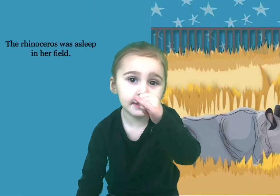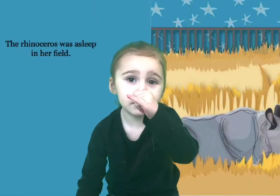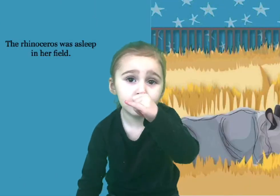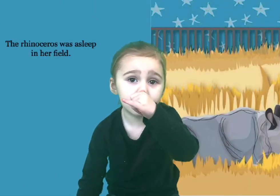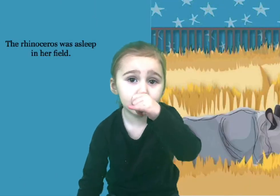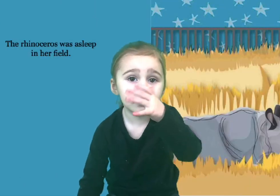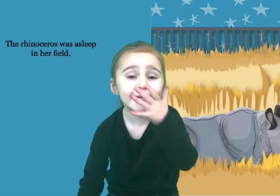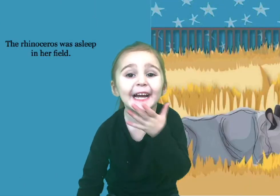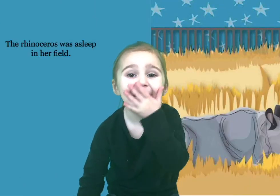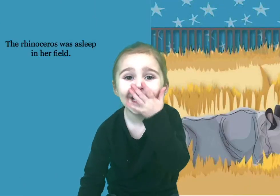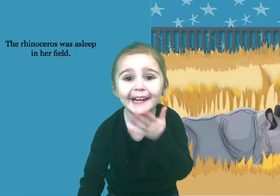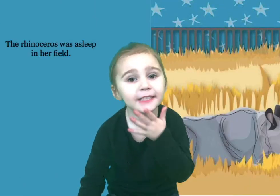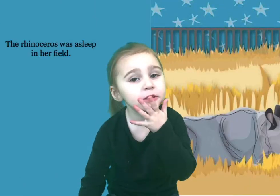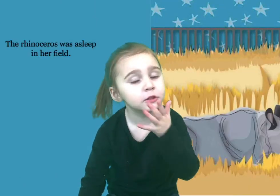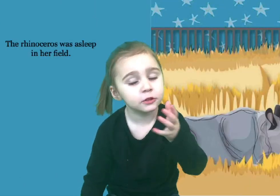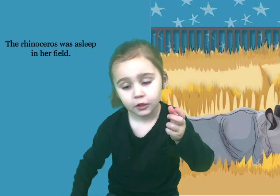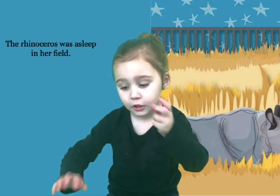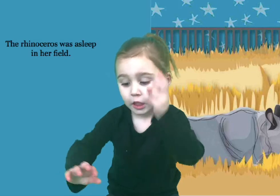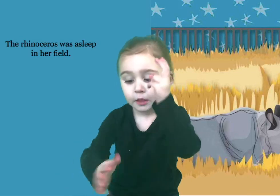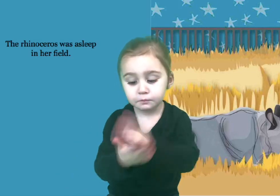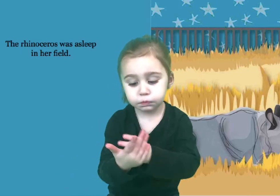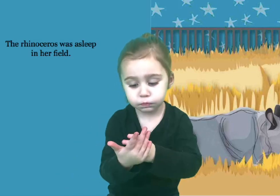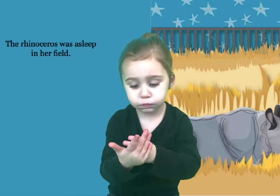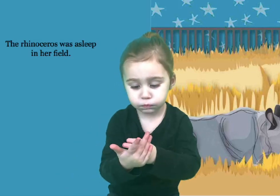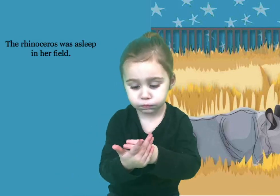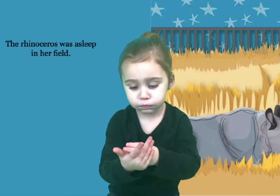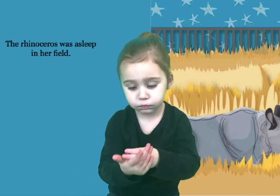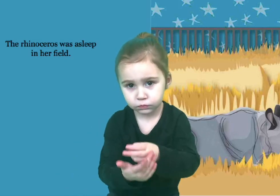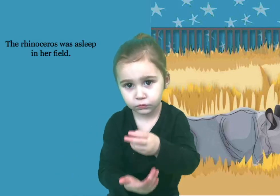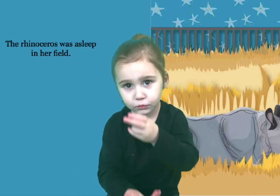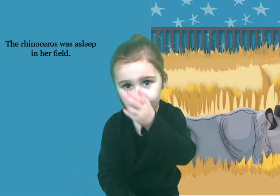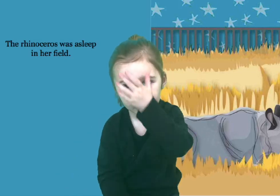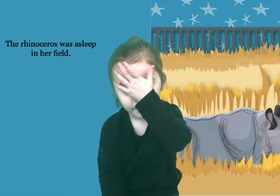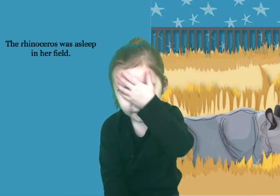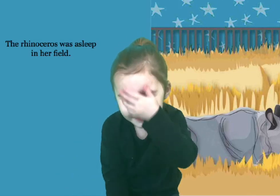The rhinoceros was asleep in her field.